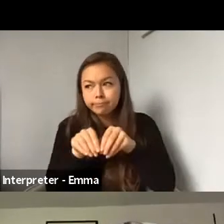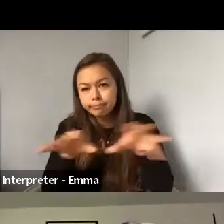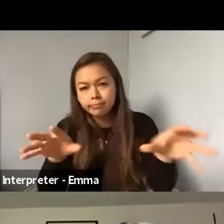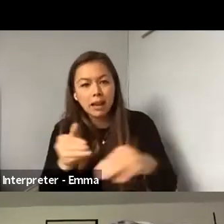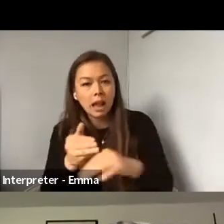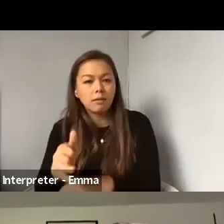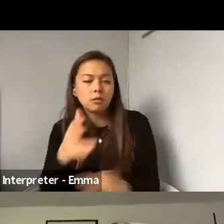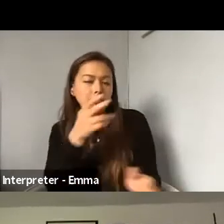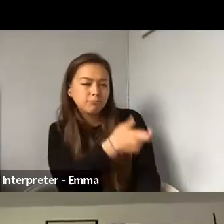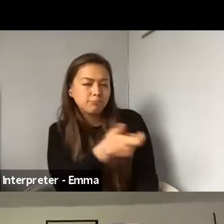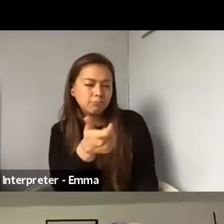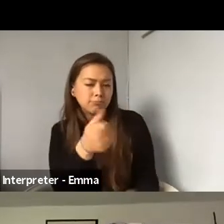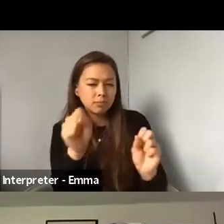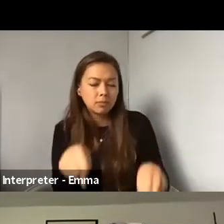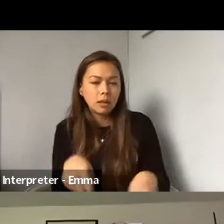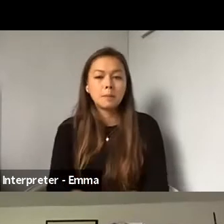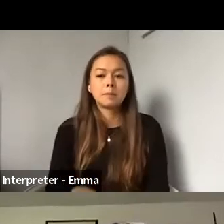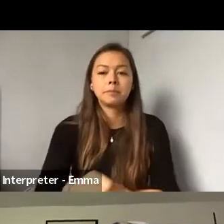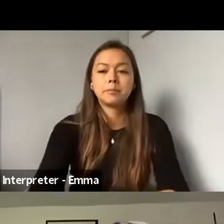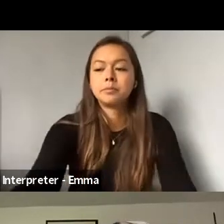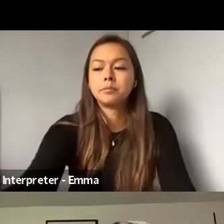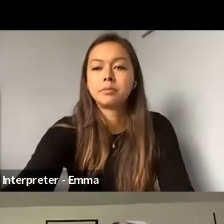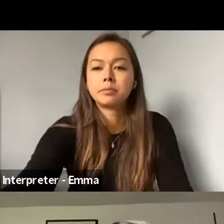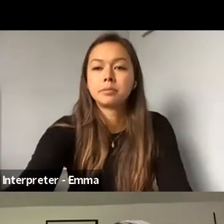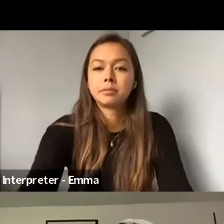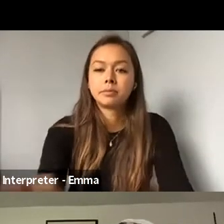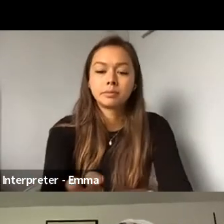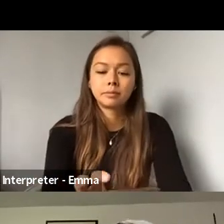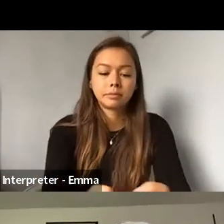I'm going to start off with a question for